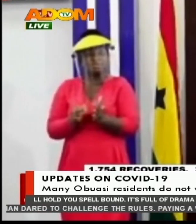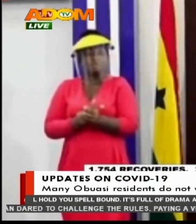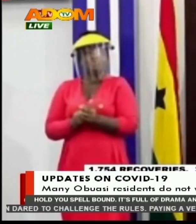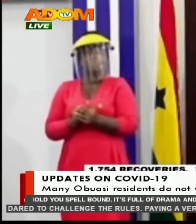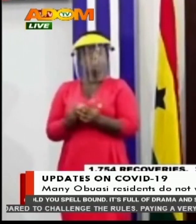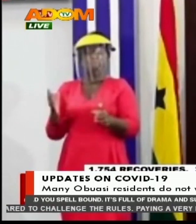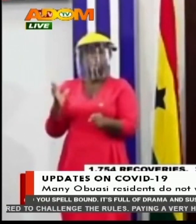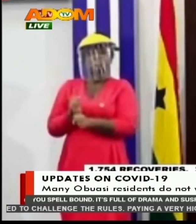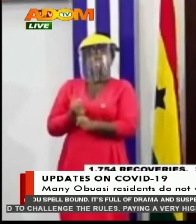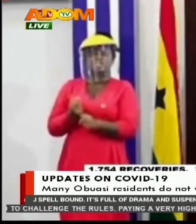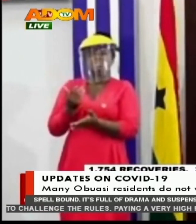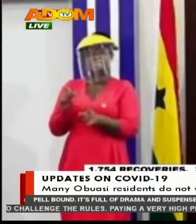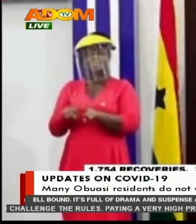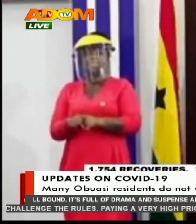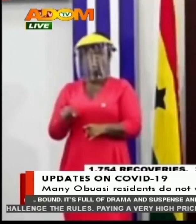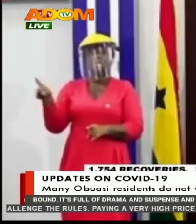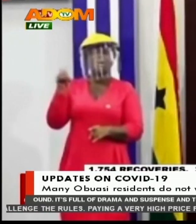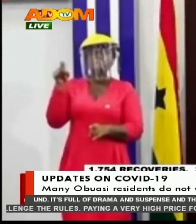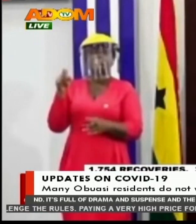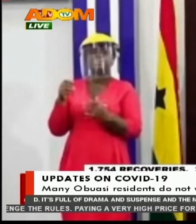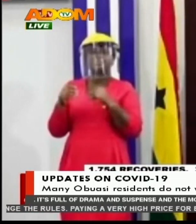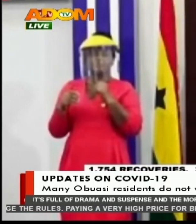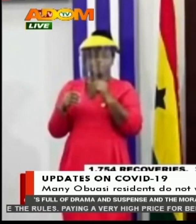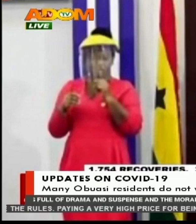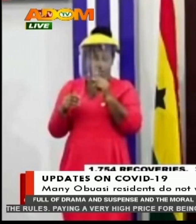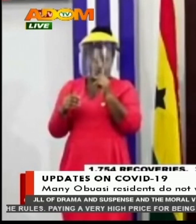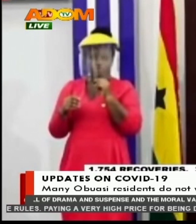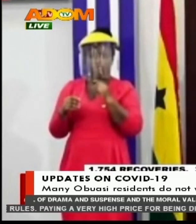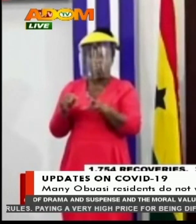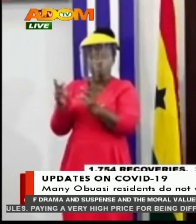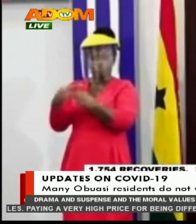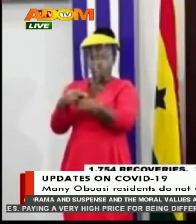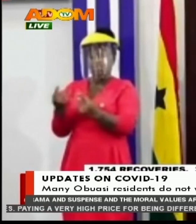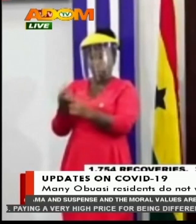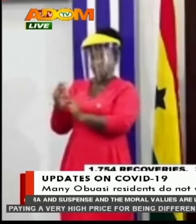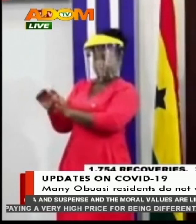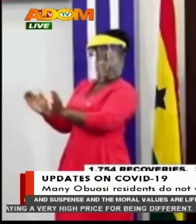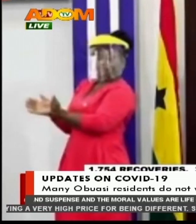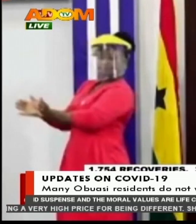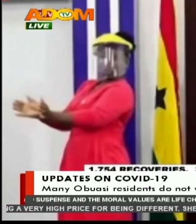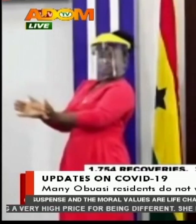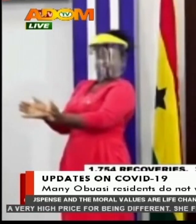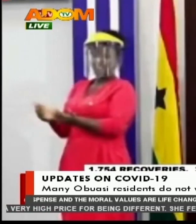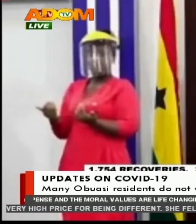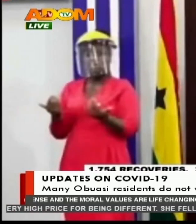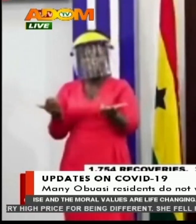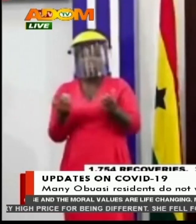actually Azaban Egiso, that is 100-bed facility actually from NAT, so that can handle